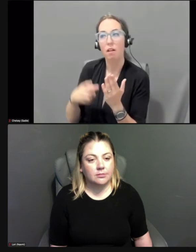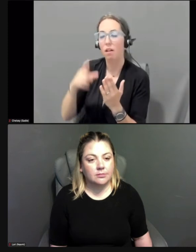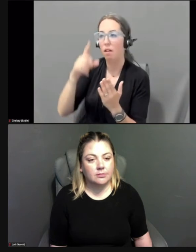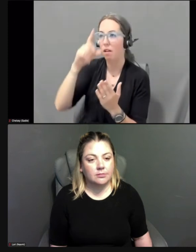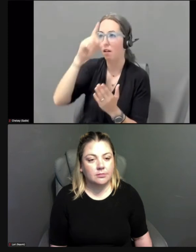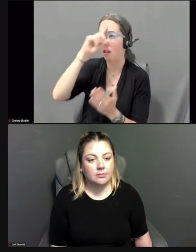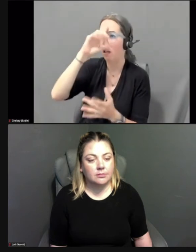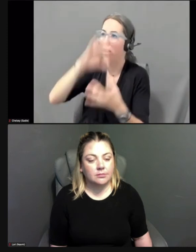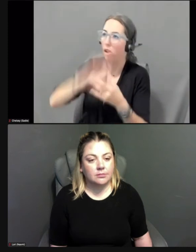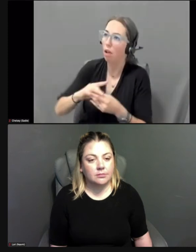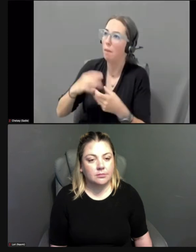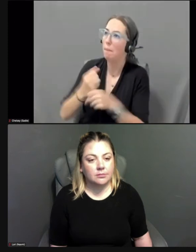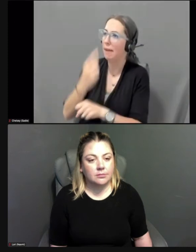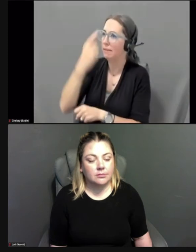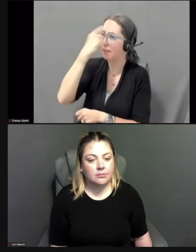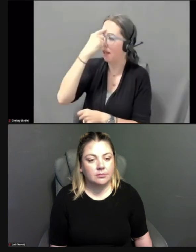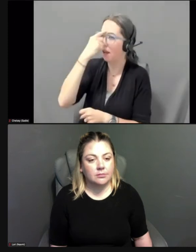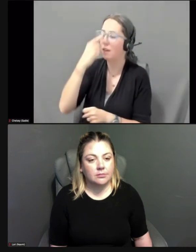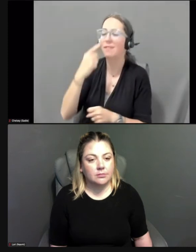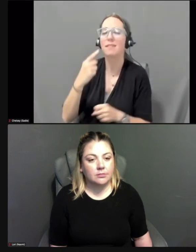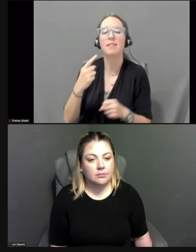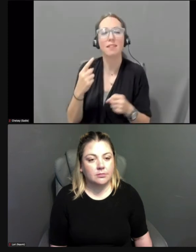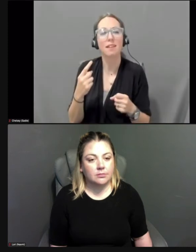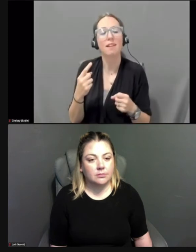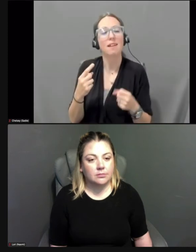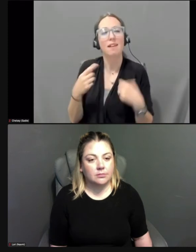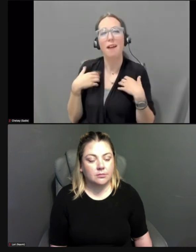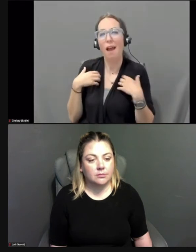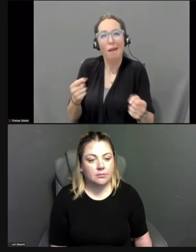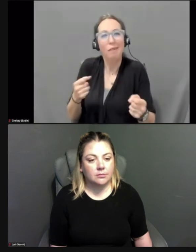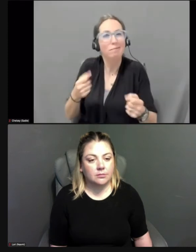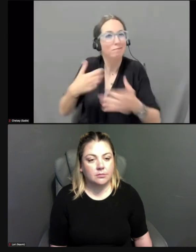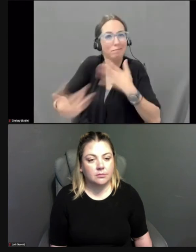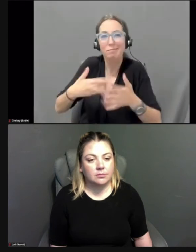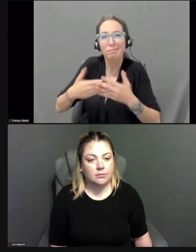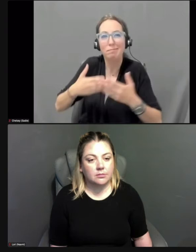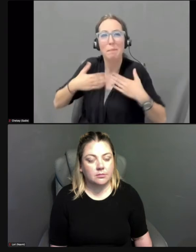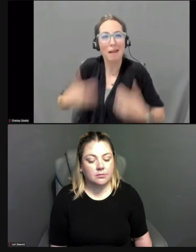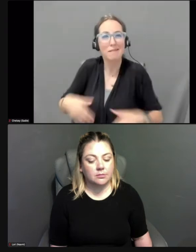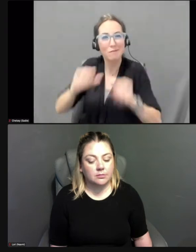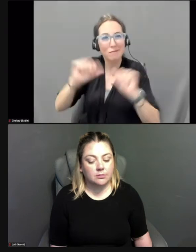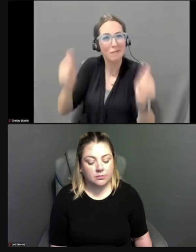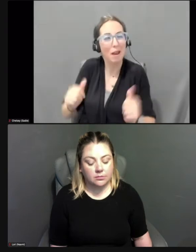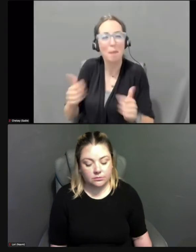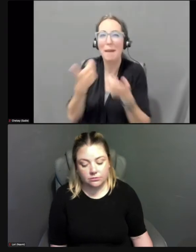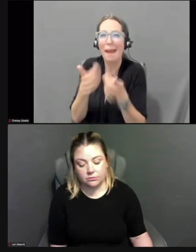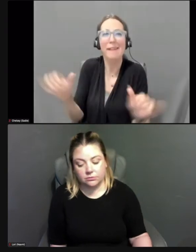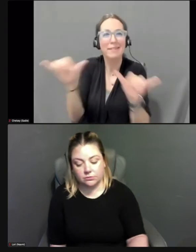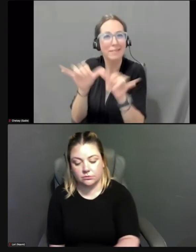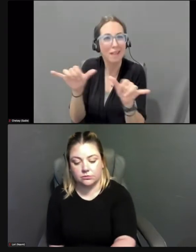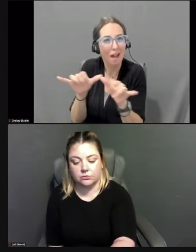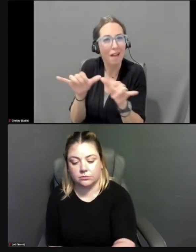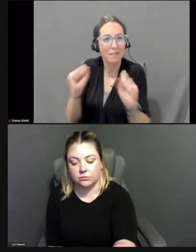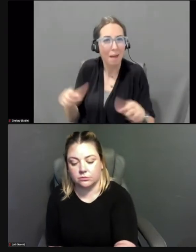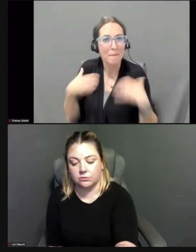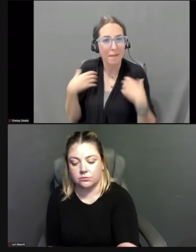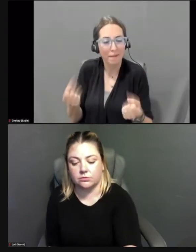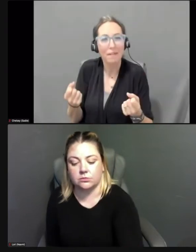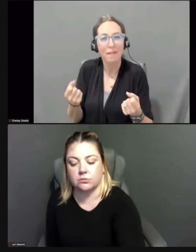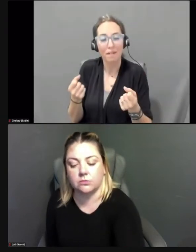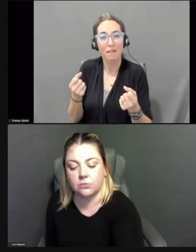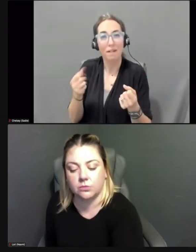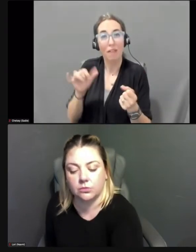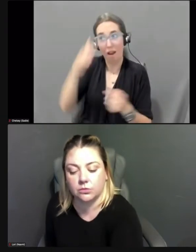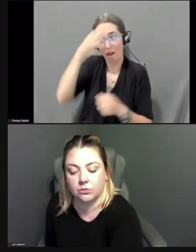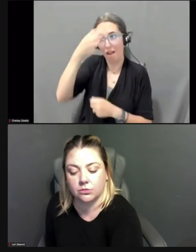terms of what health at every size is and just what it means for us, you know, in not only like in the